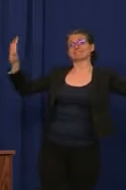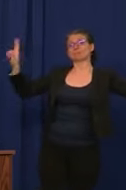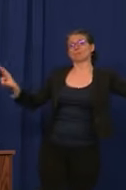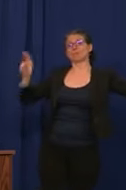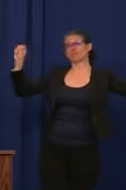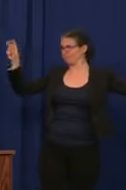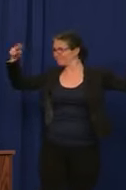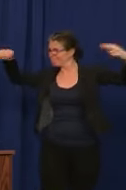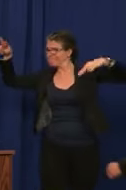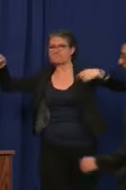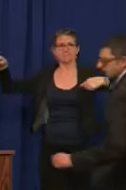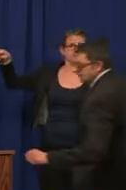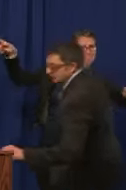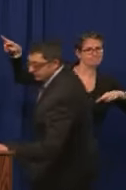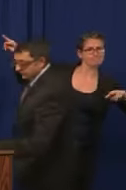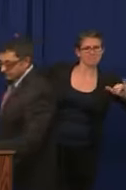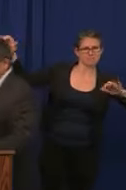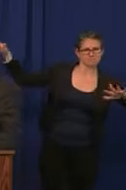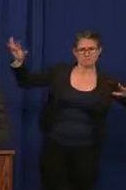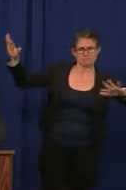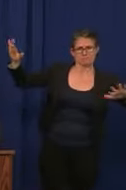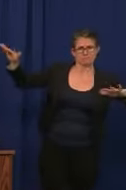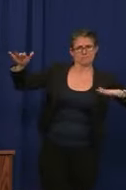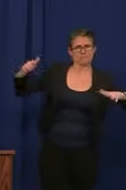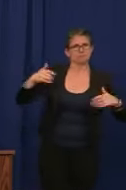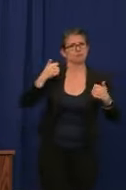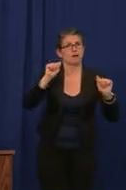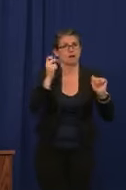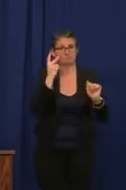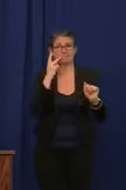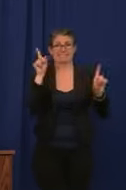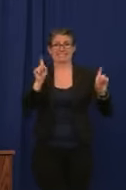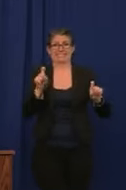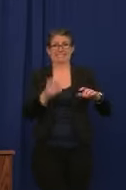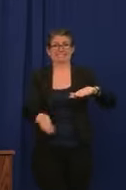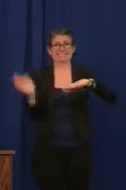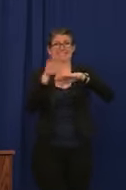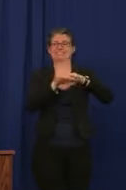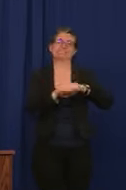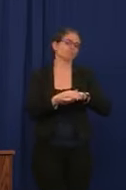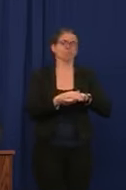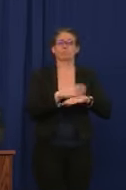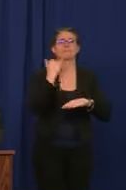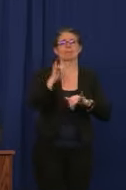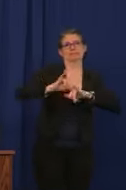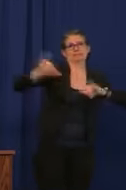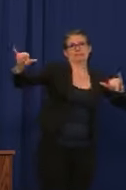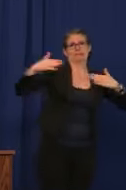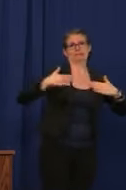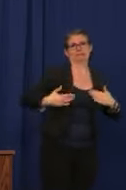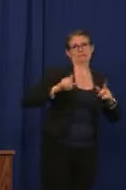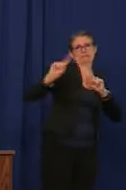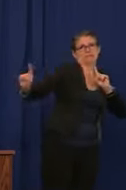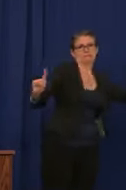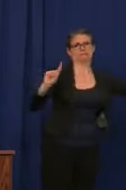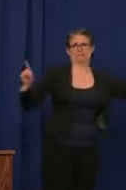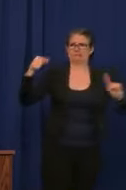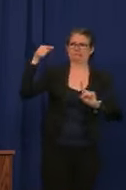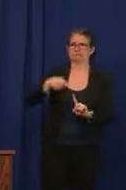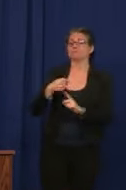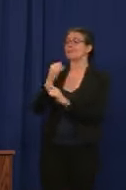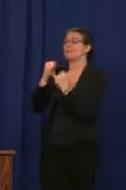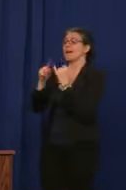course. Thank you. Thanks, Steve. And final question today goes to Jessica Piper from the BDN. Go ahead, Jessica. Hi, Dr.